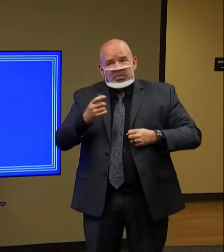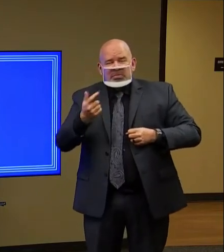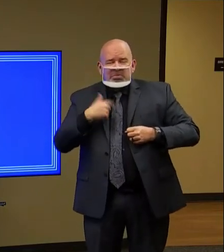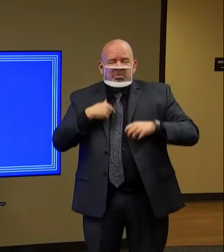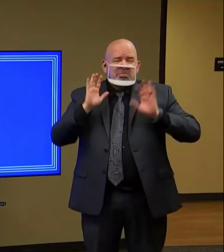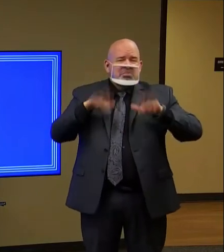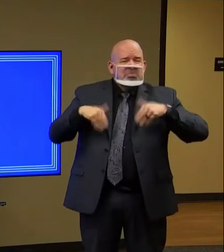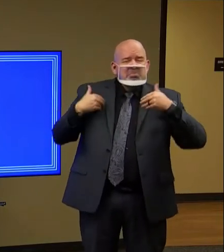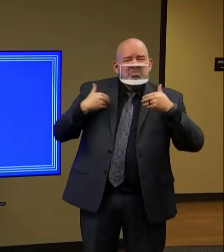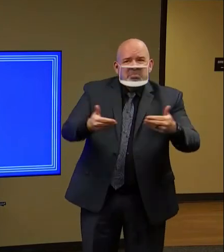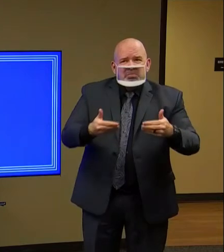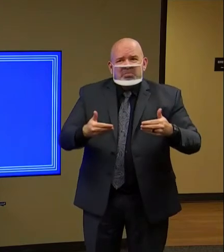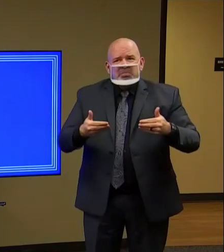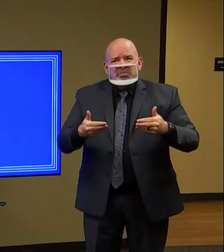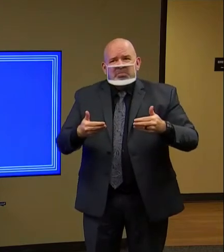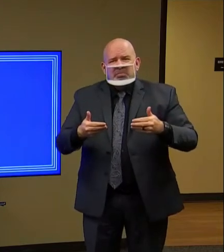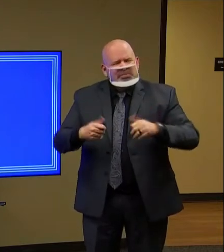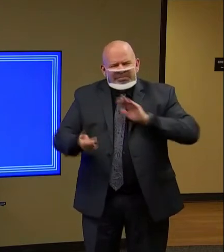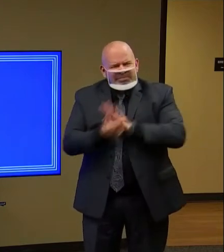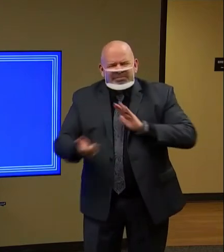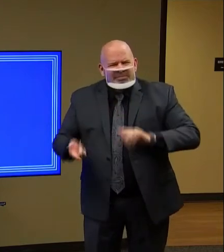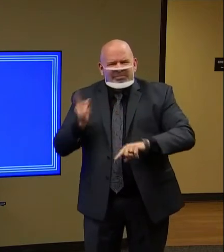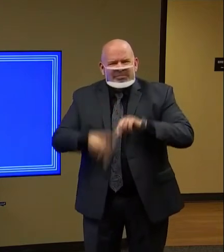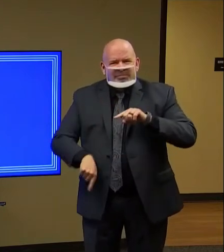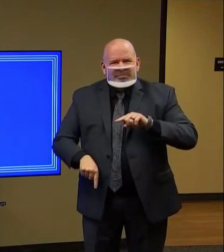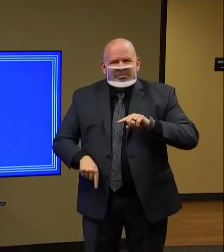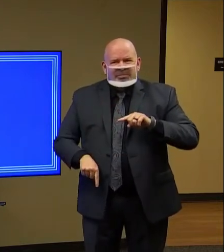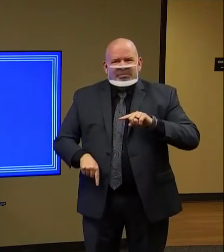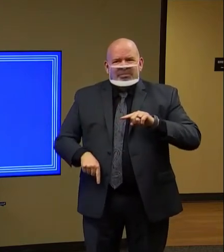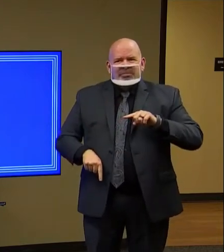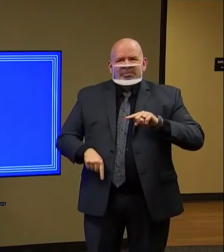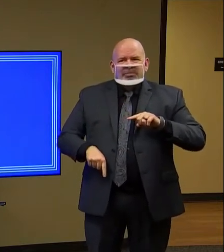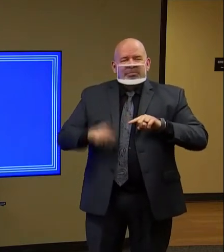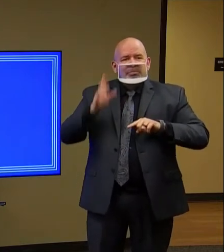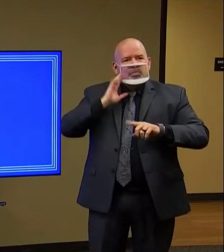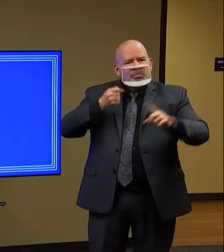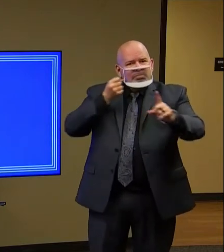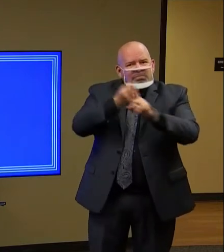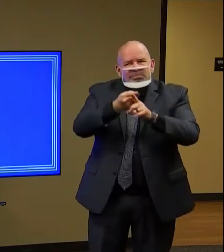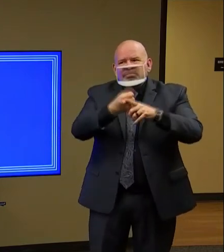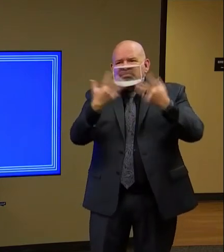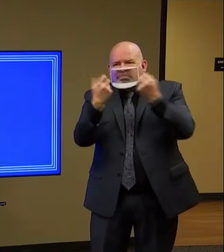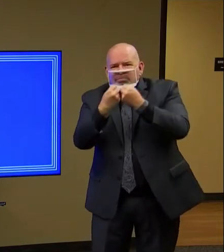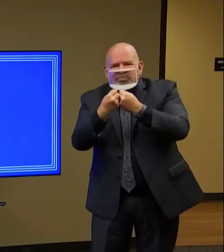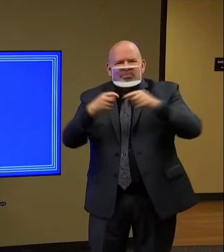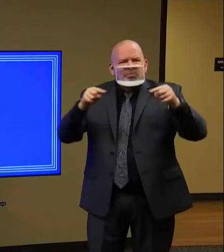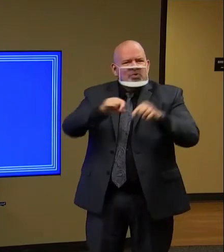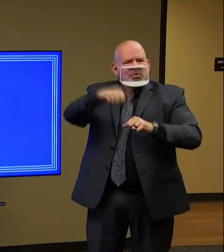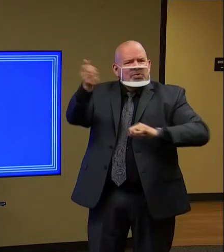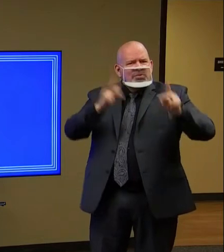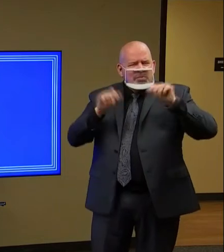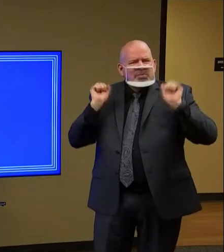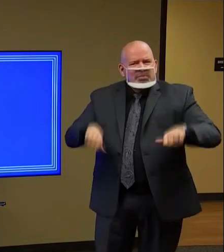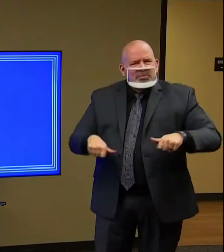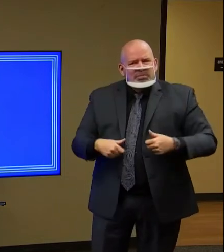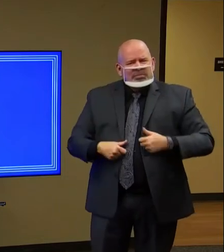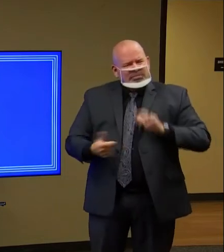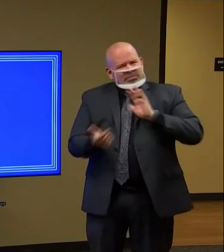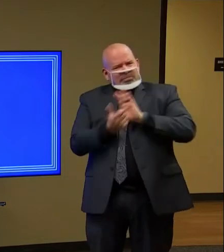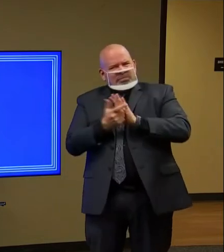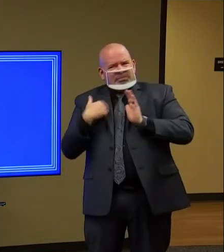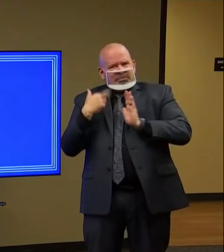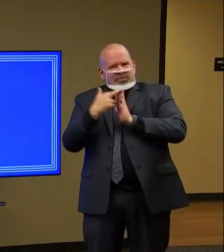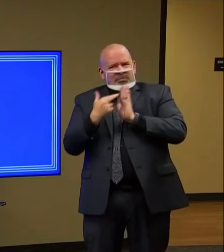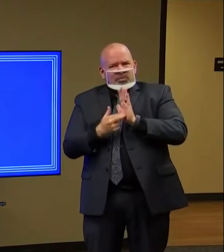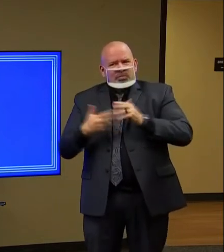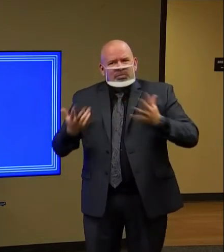enjoy an alcoholic beverage is secondary to the people that they may hit with their car if they drink a bunch of alcoholic beverages